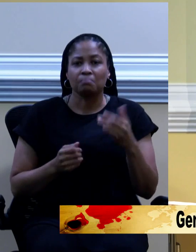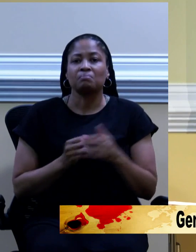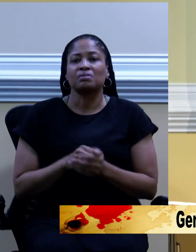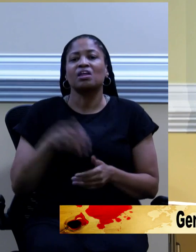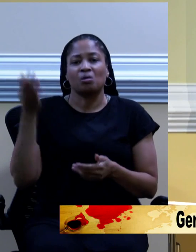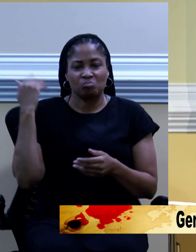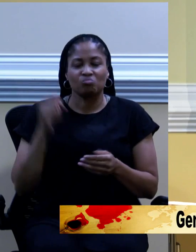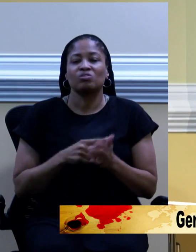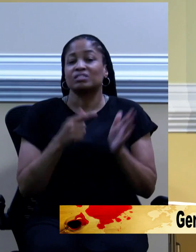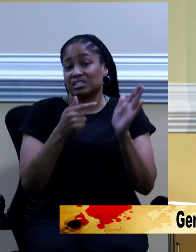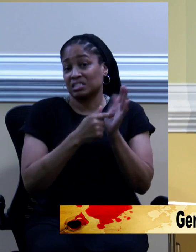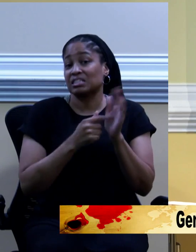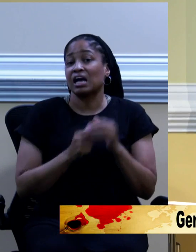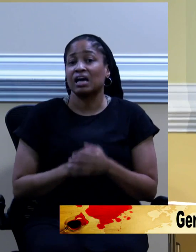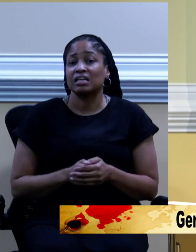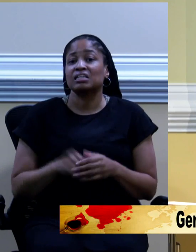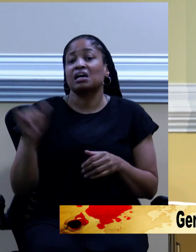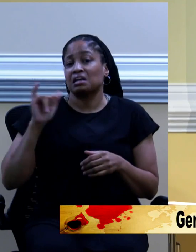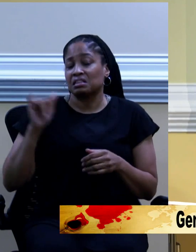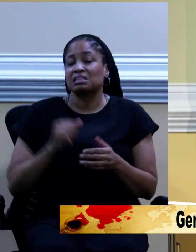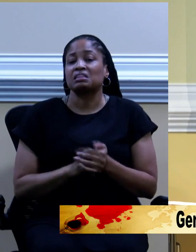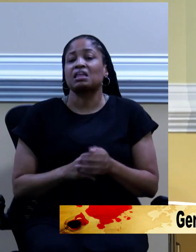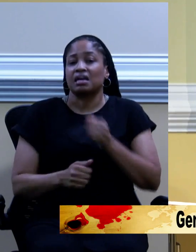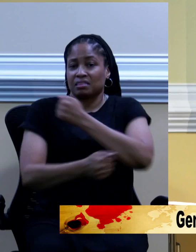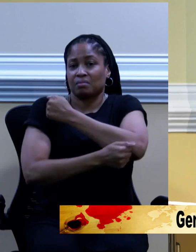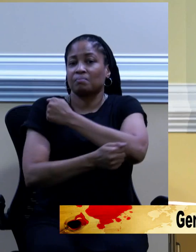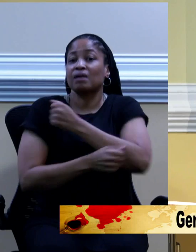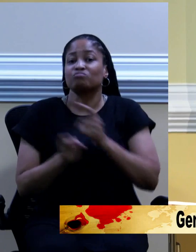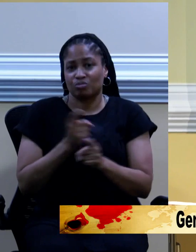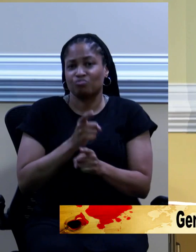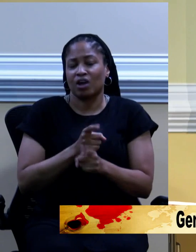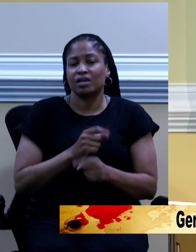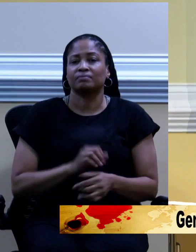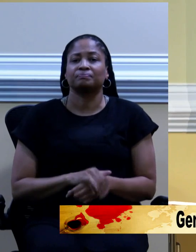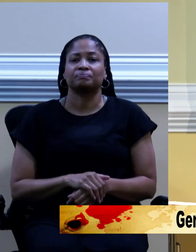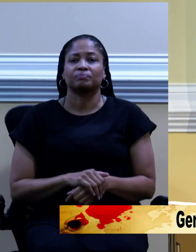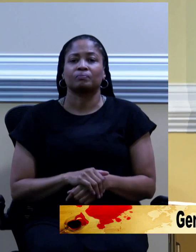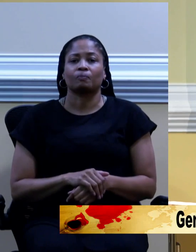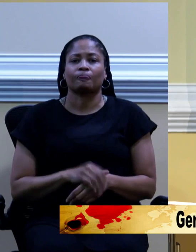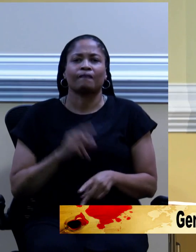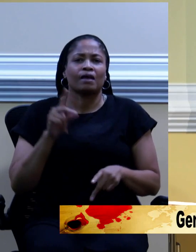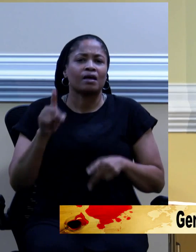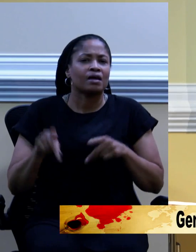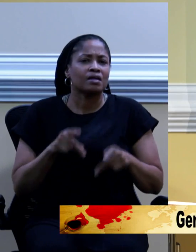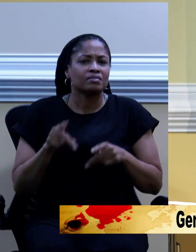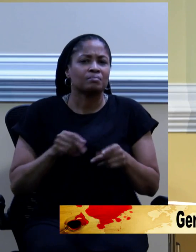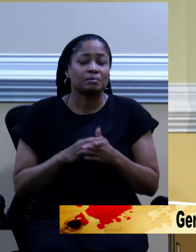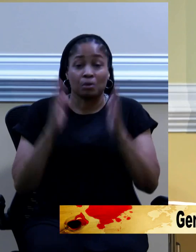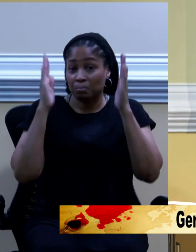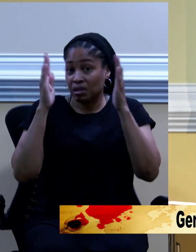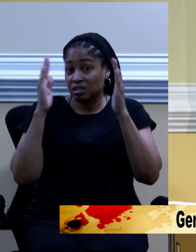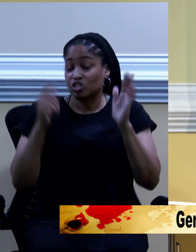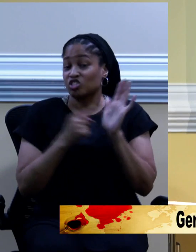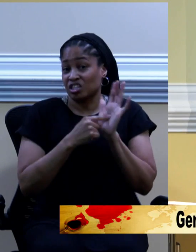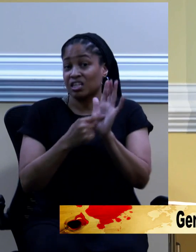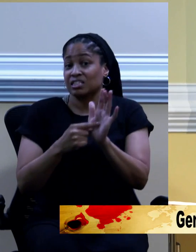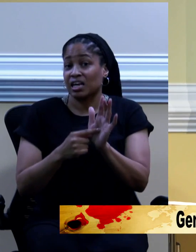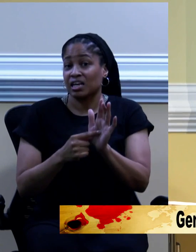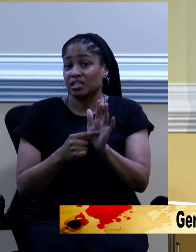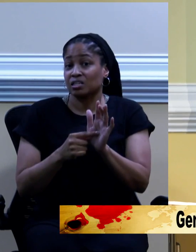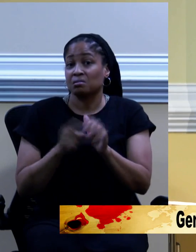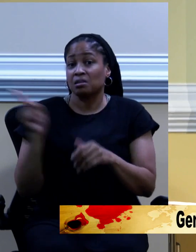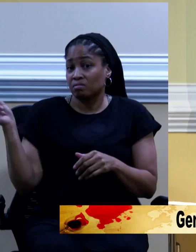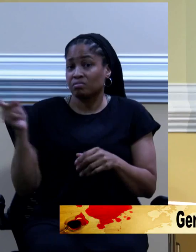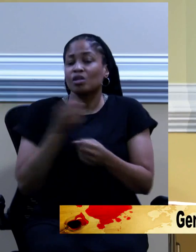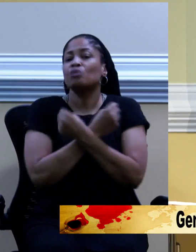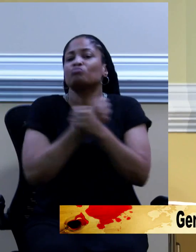of the Passover, wasn't it? Right. And the people that the Lord paid attention to that token, those people got saved, didn't they? Yes, sir. Is it a